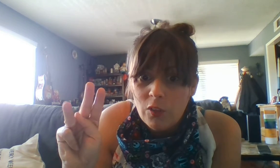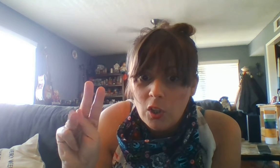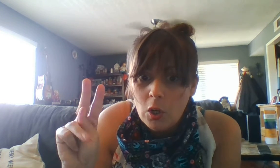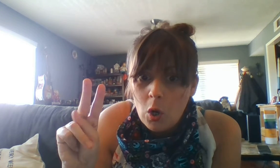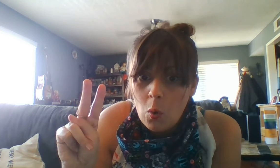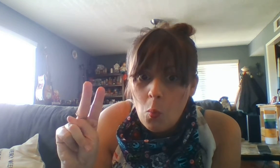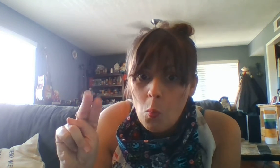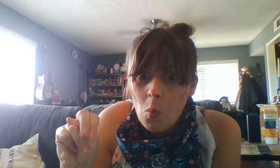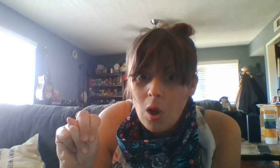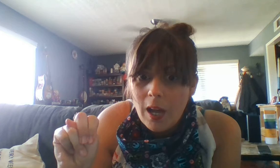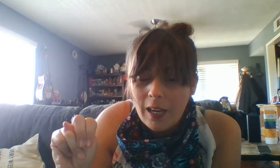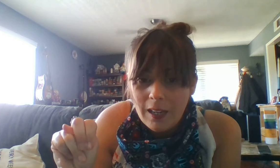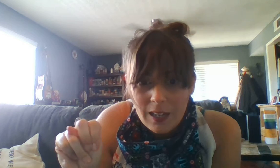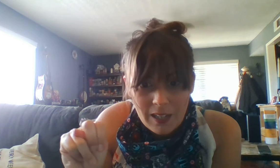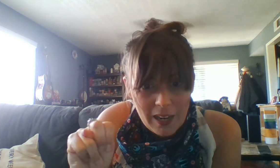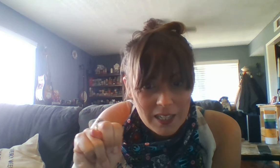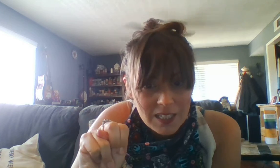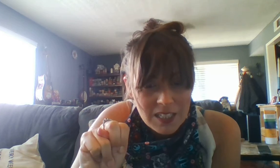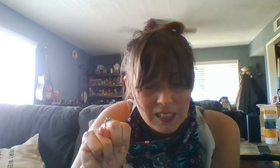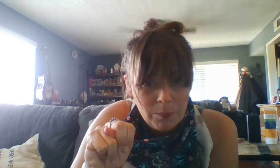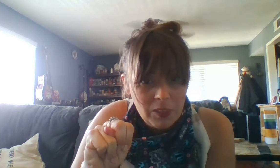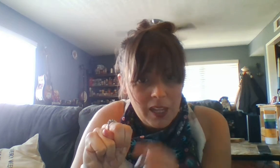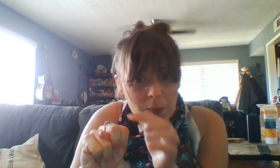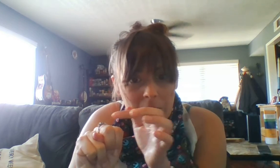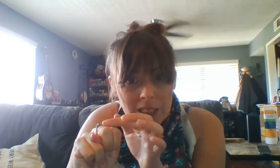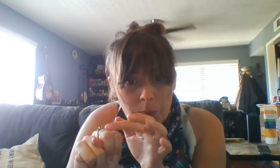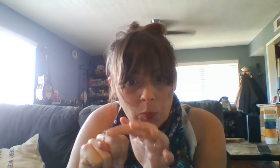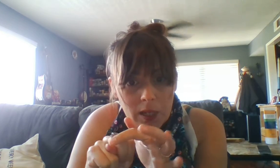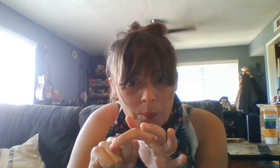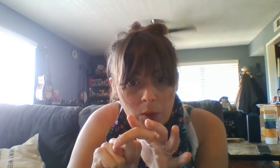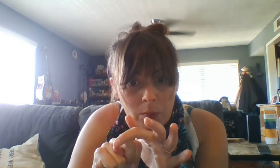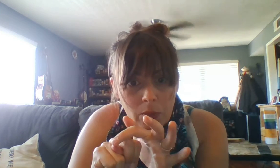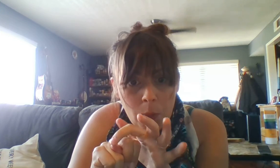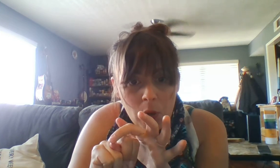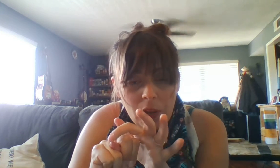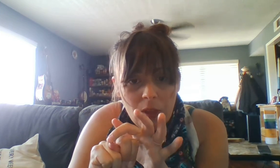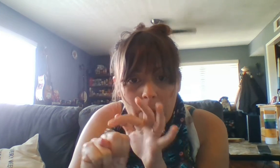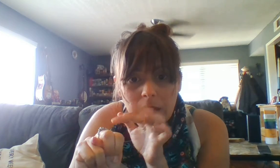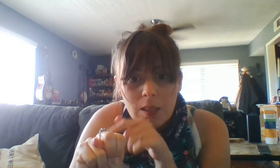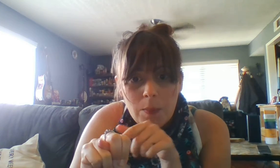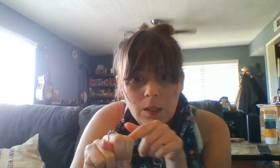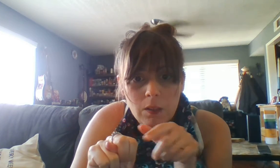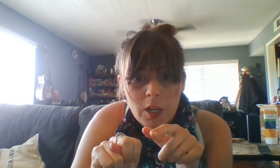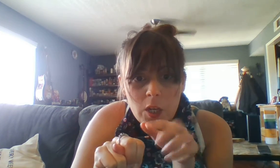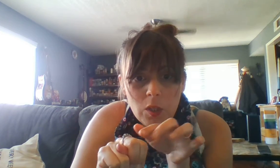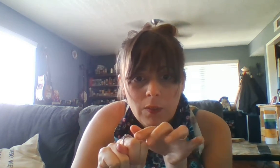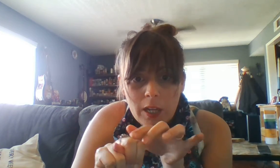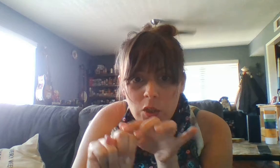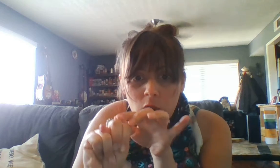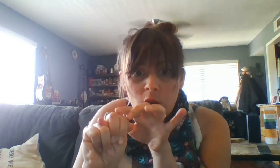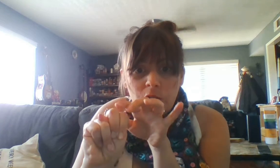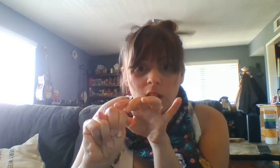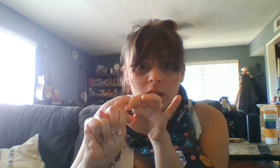over 1, and it's the same thing, but except we're going to poke our thumb out in the middle. So I've got 2 fingers